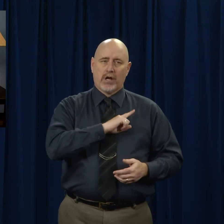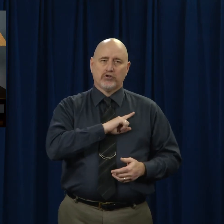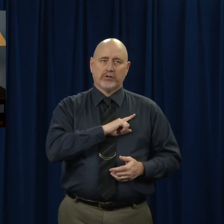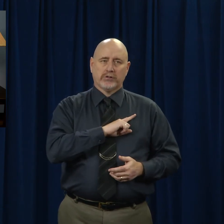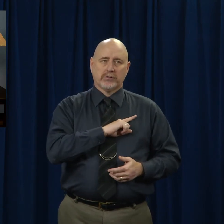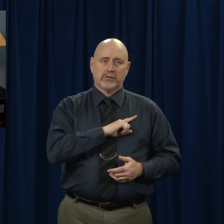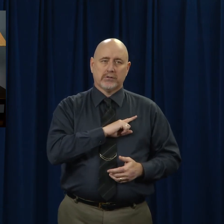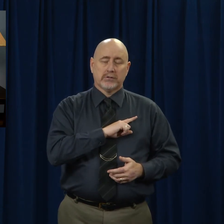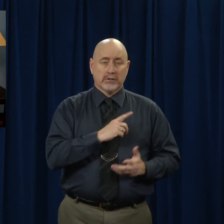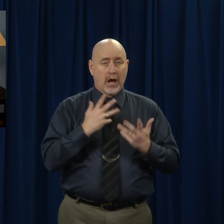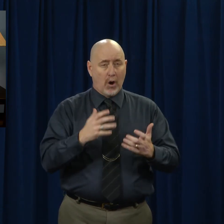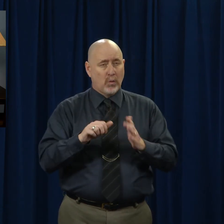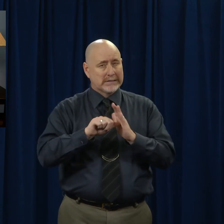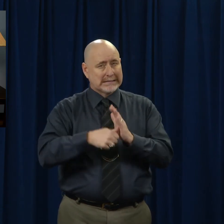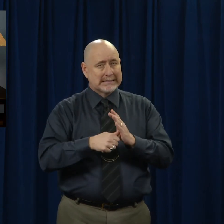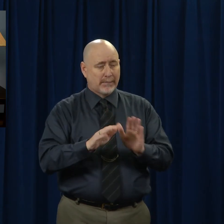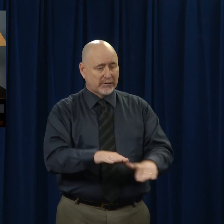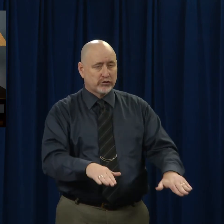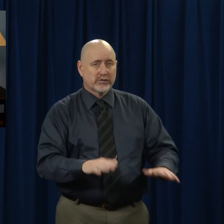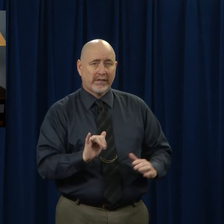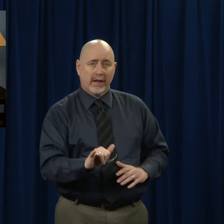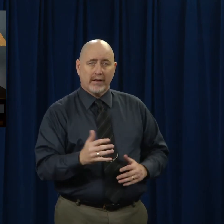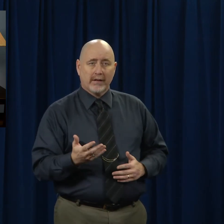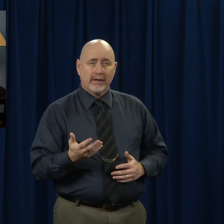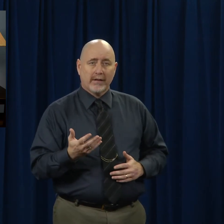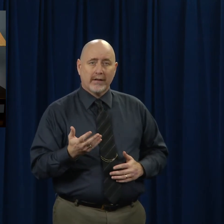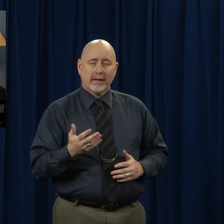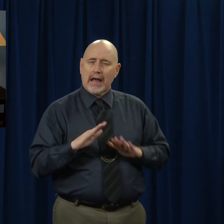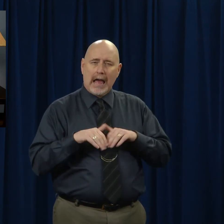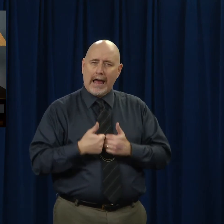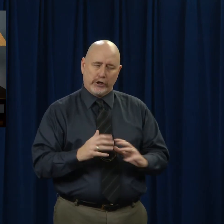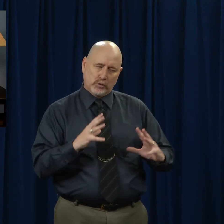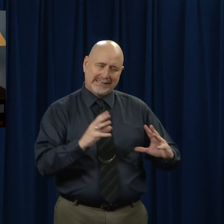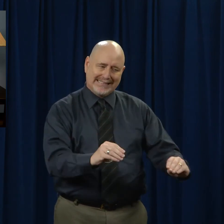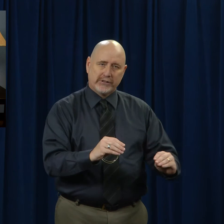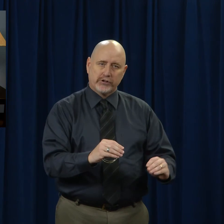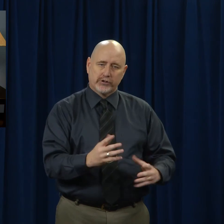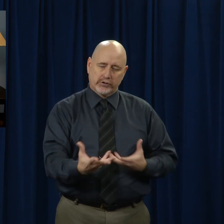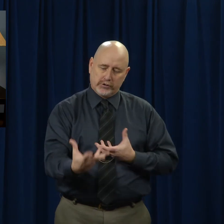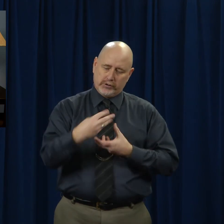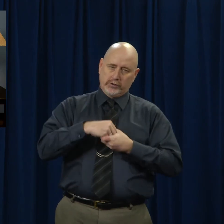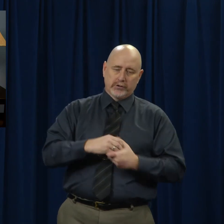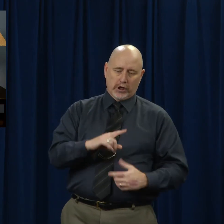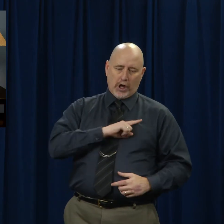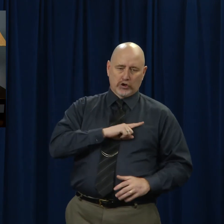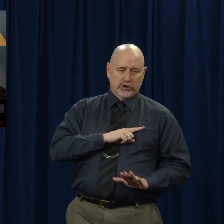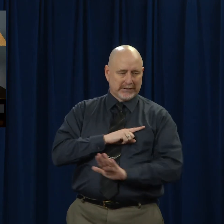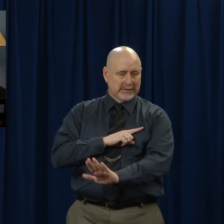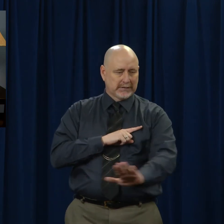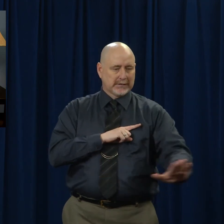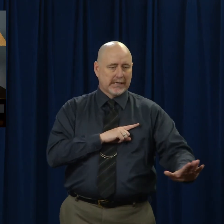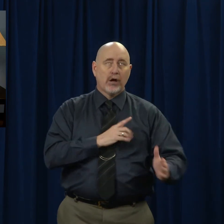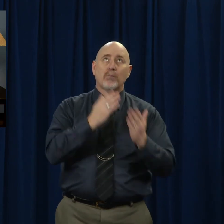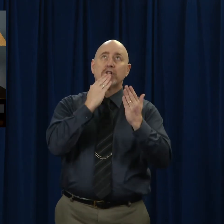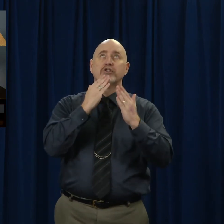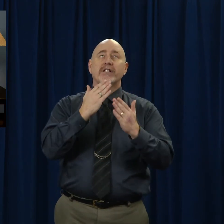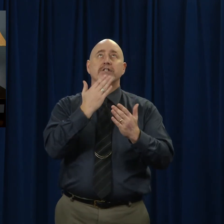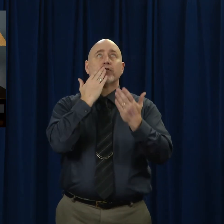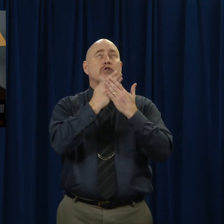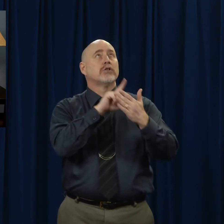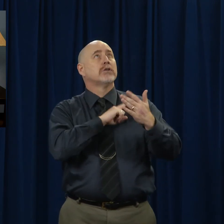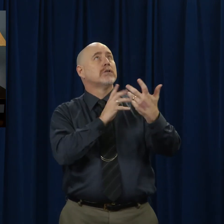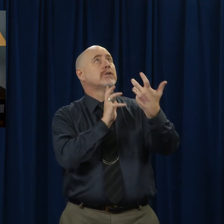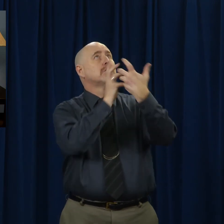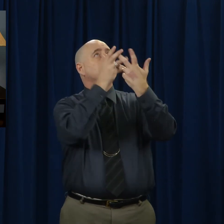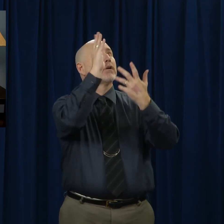conscience. I want to put that in my children. Now, how do you put this conscience, this appreciation for